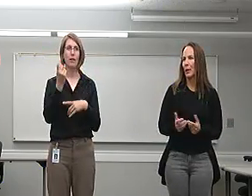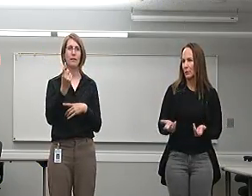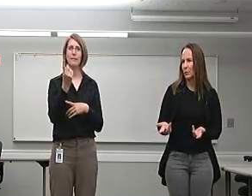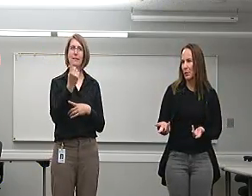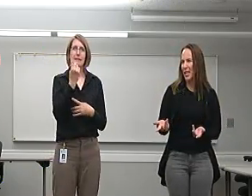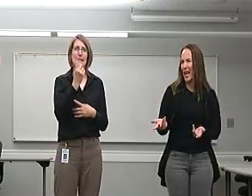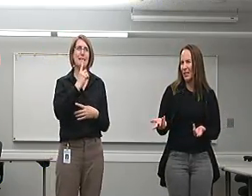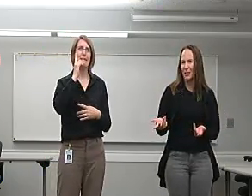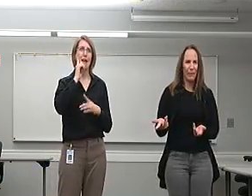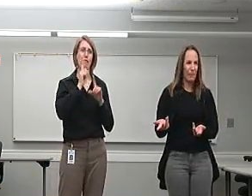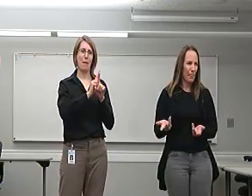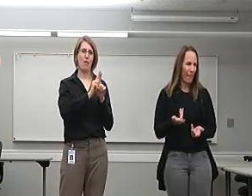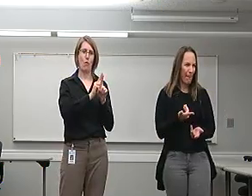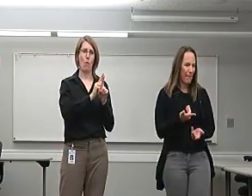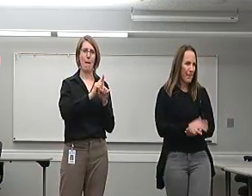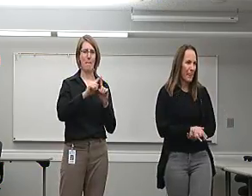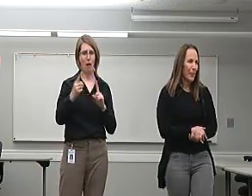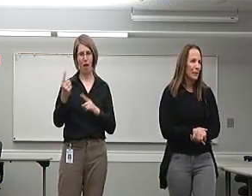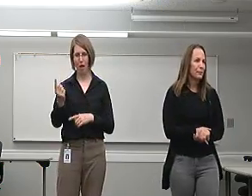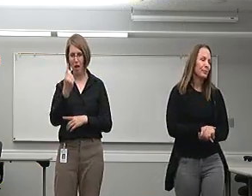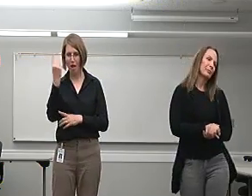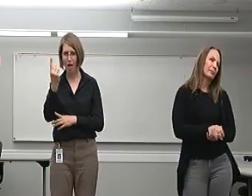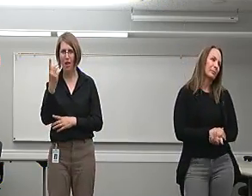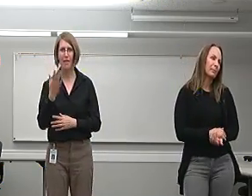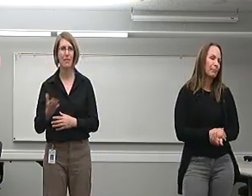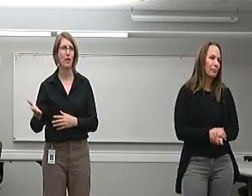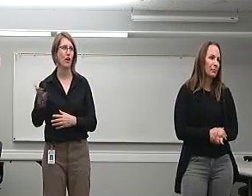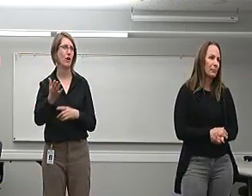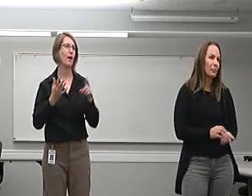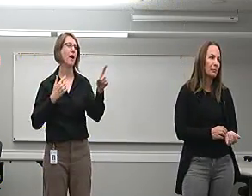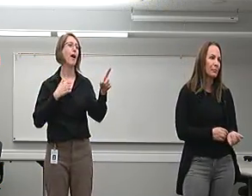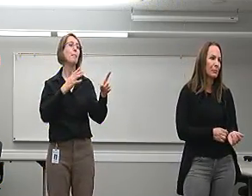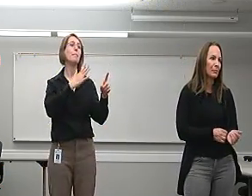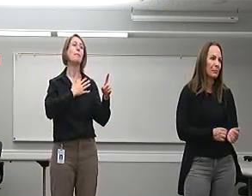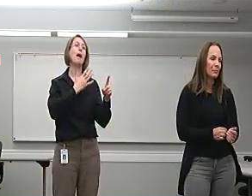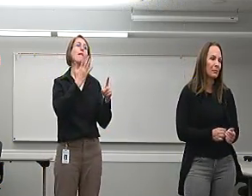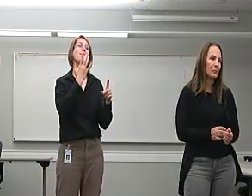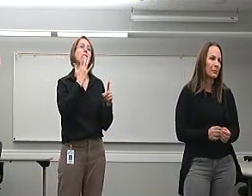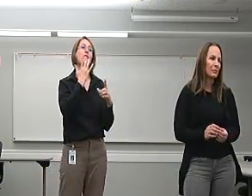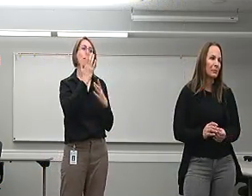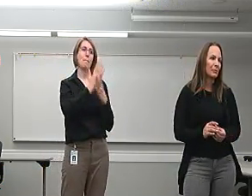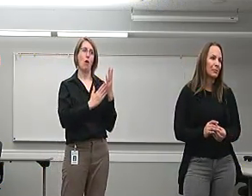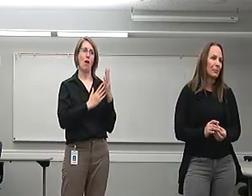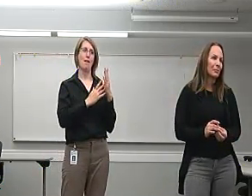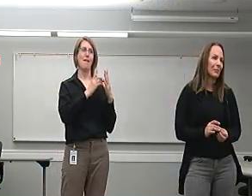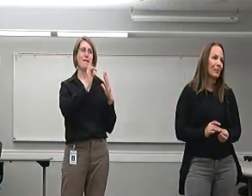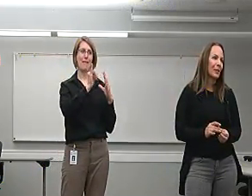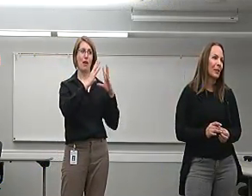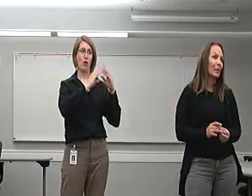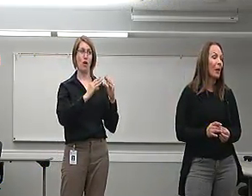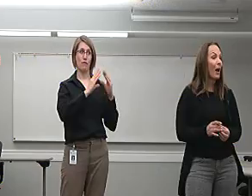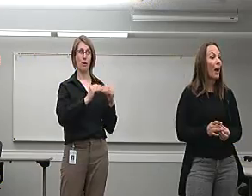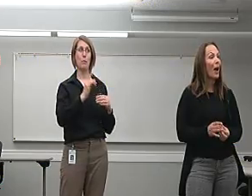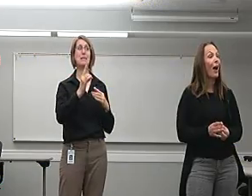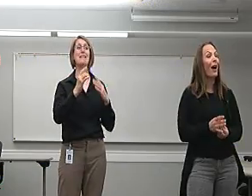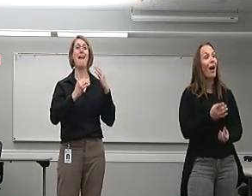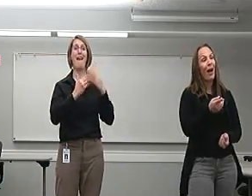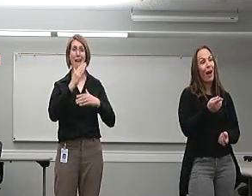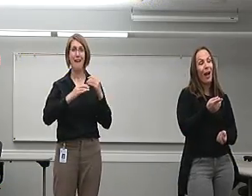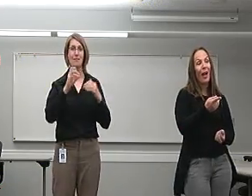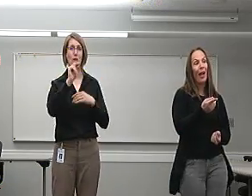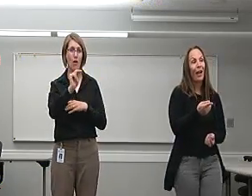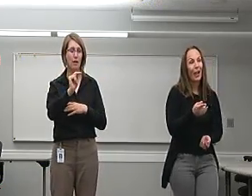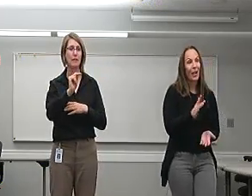mentioned my favorite session from that conference was the hands-on learn to play games with your deaf child session. So a